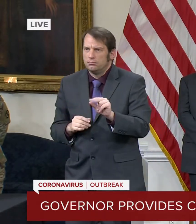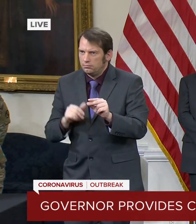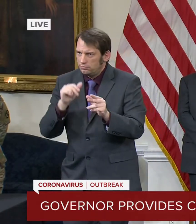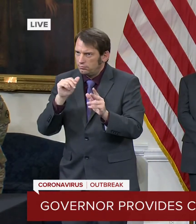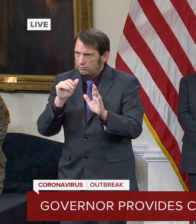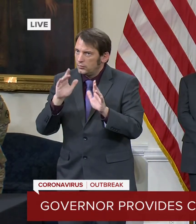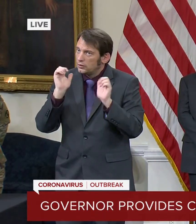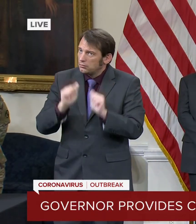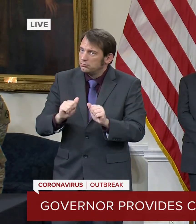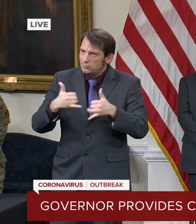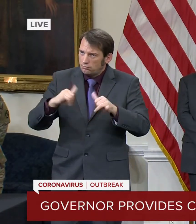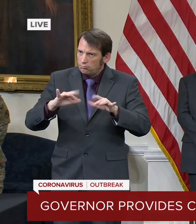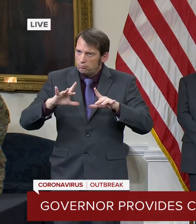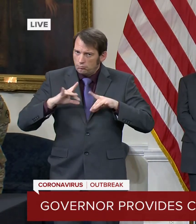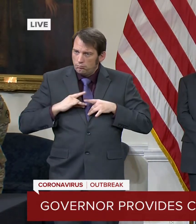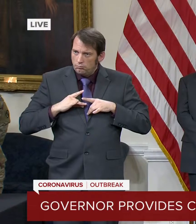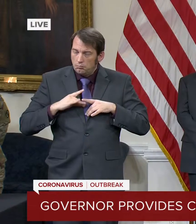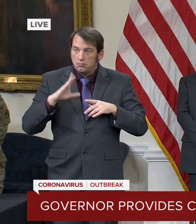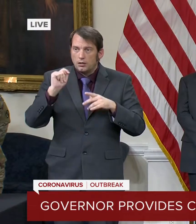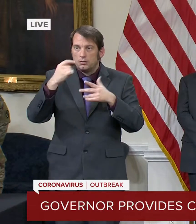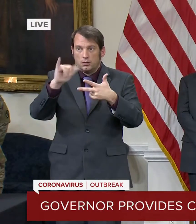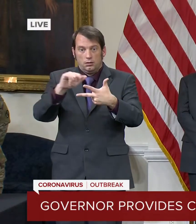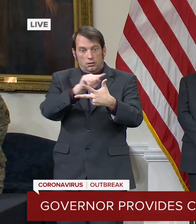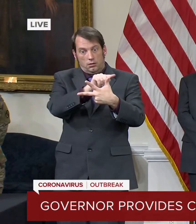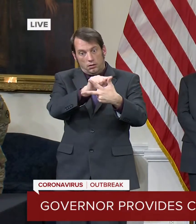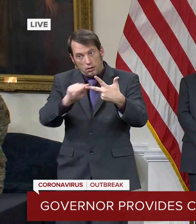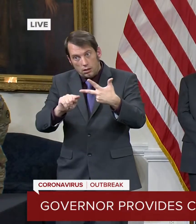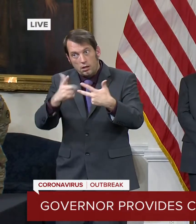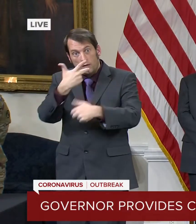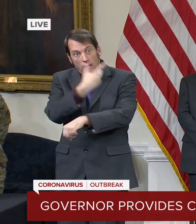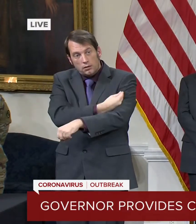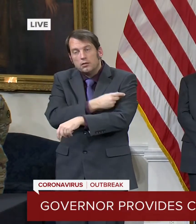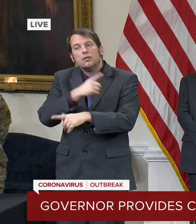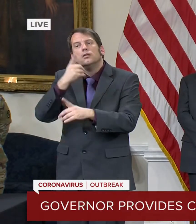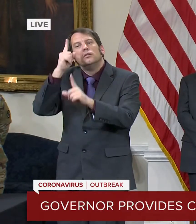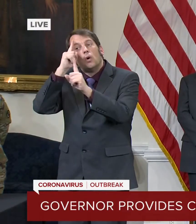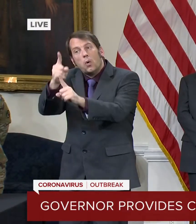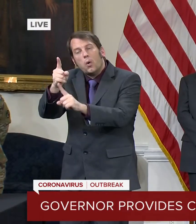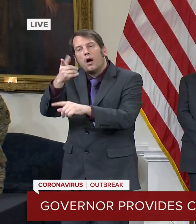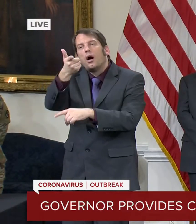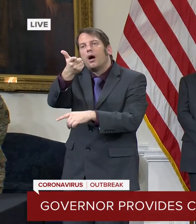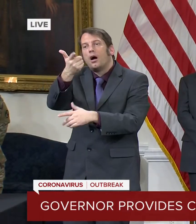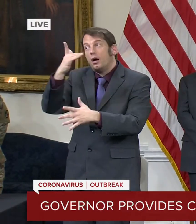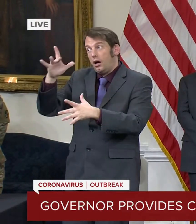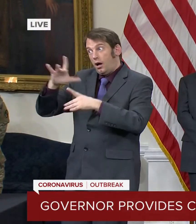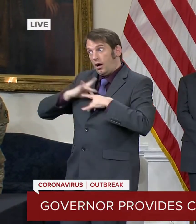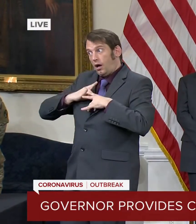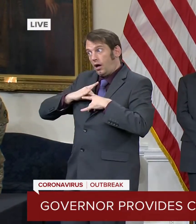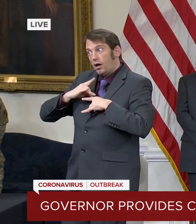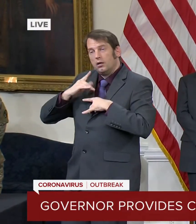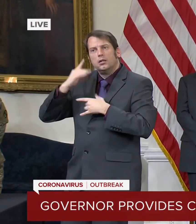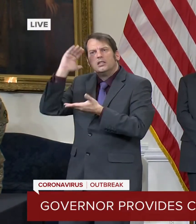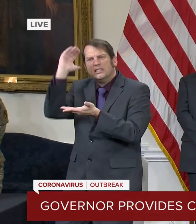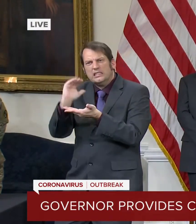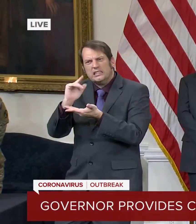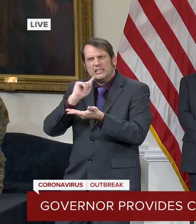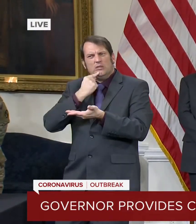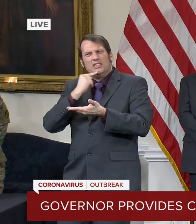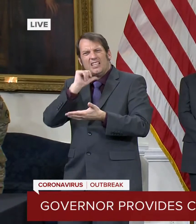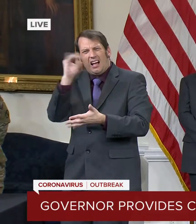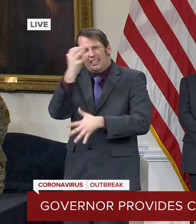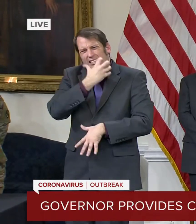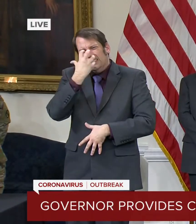and hopefully J&J, will reduce the severity of symptoms and prevent both the need for hospitalization and,